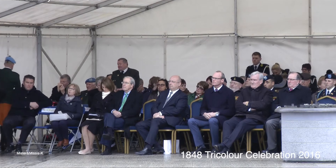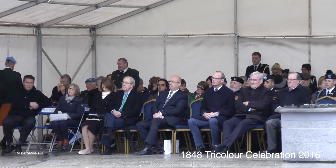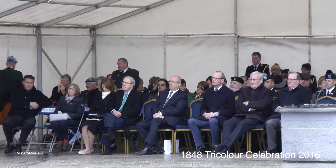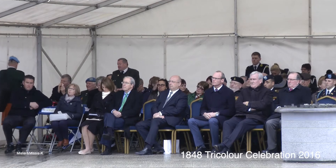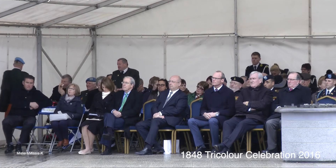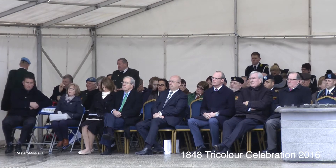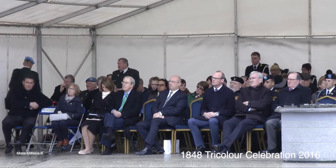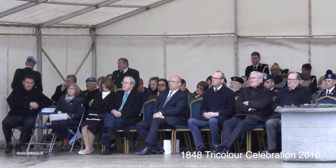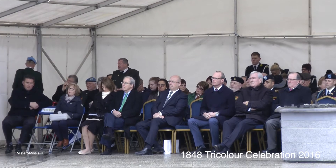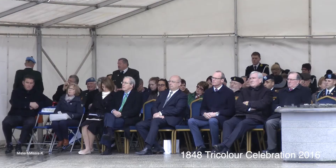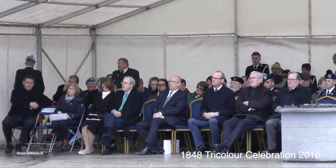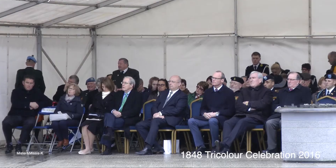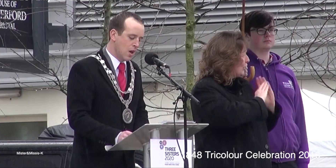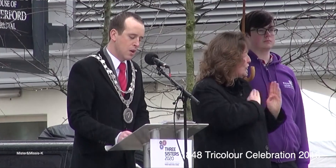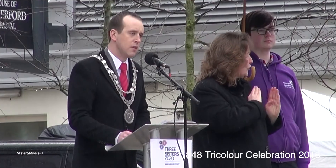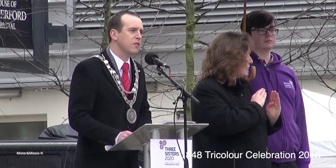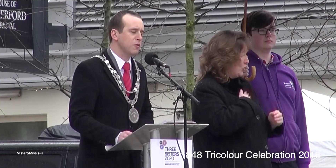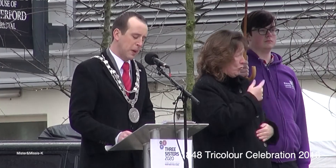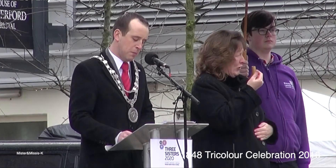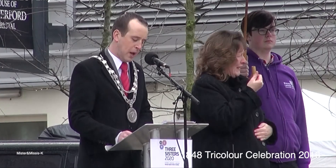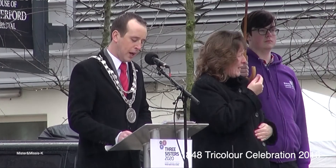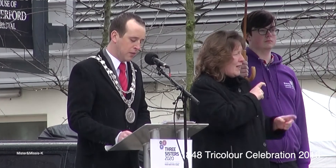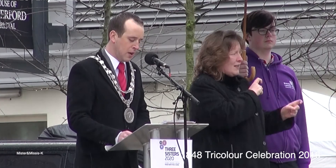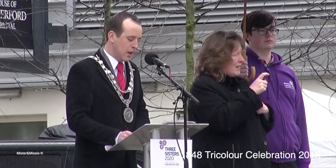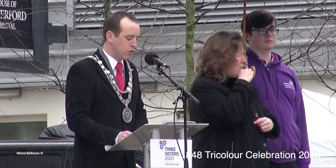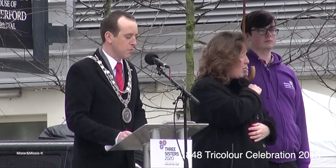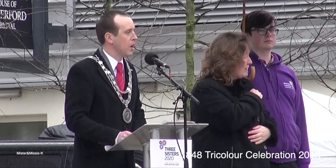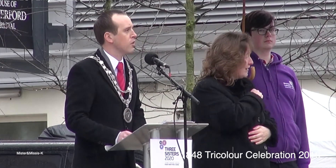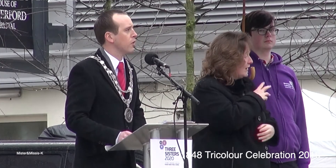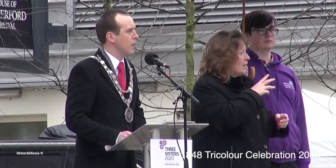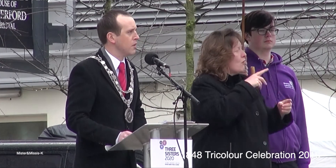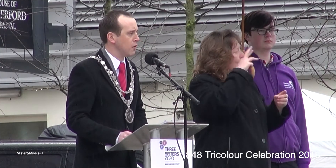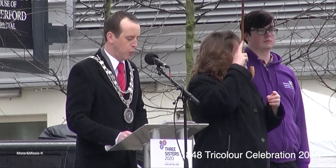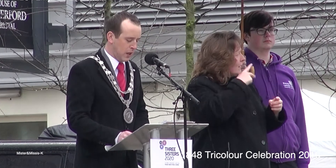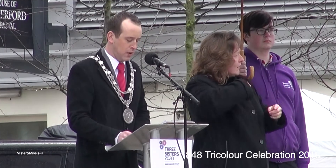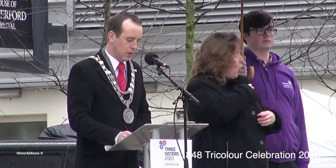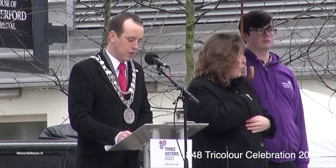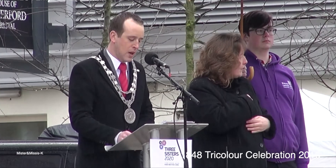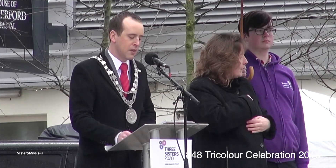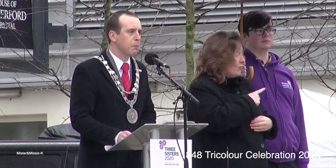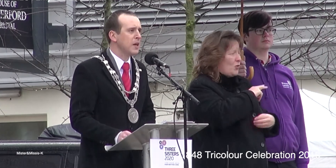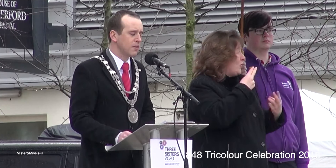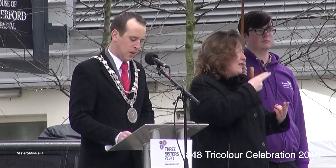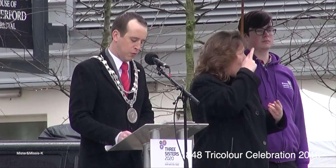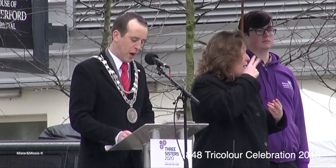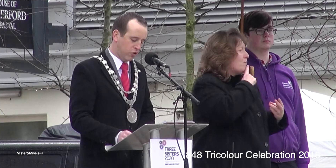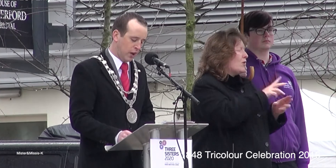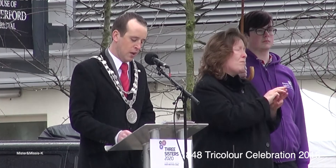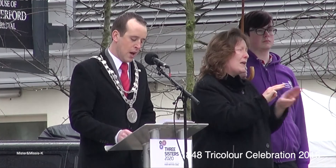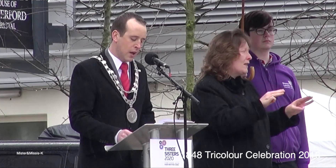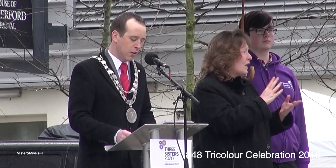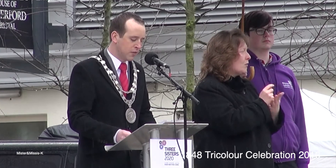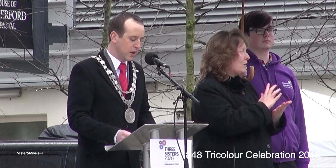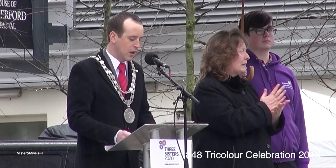a long-serving prison officer. This despicable act is a reminder, as if we needed it, that peace is